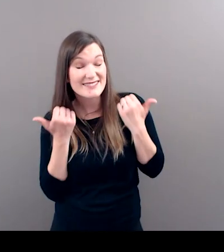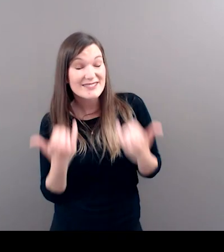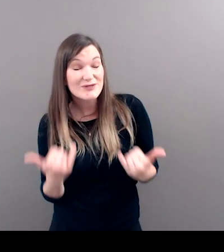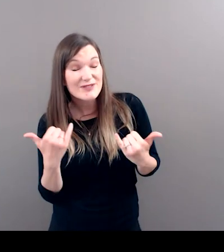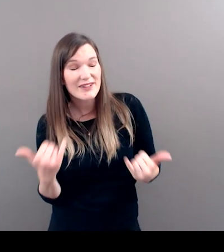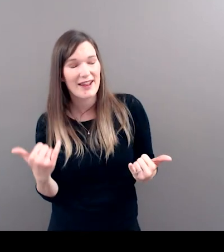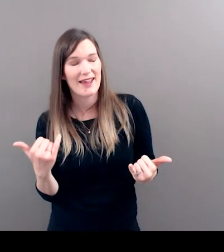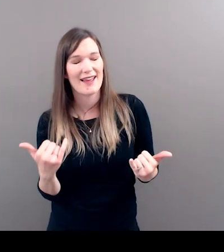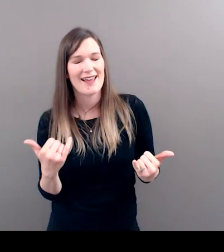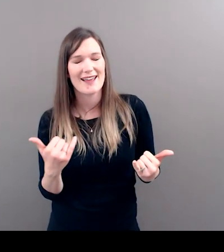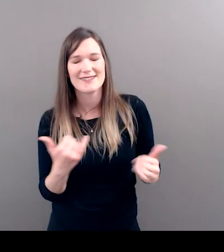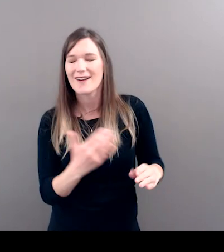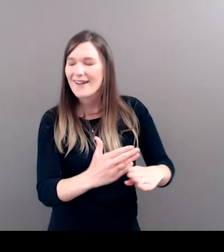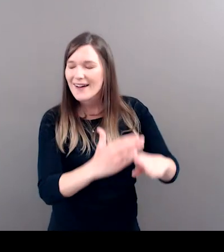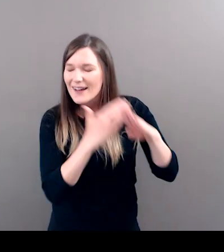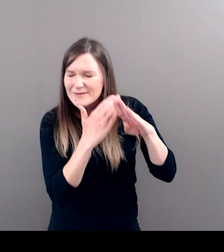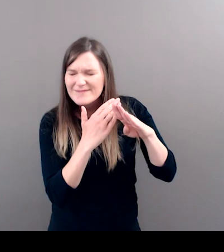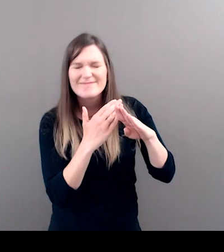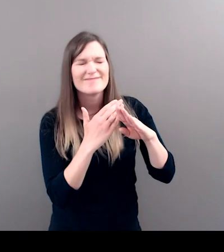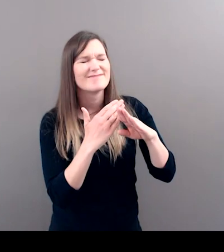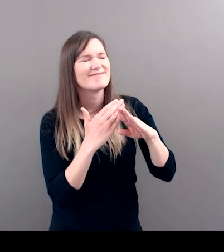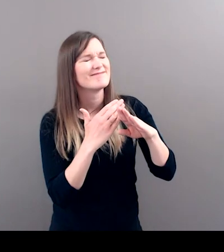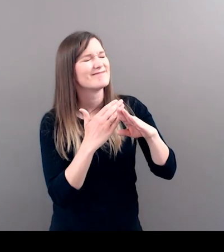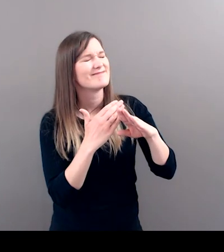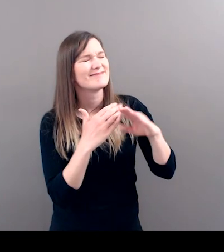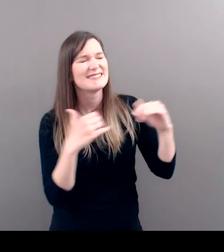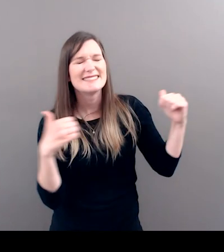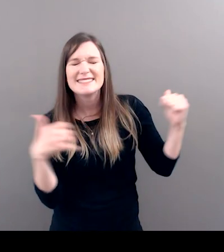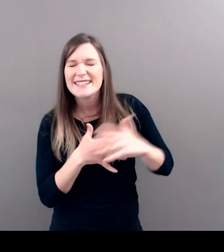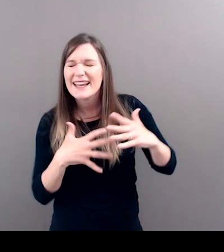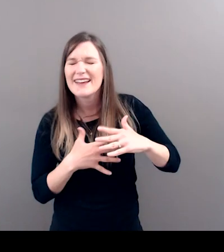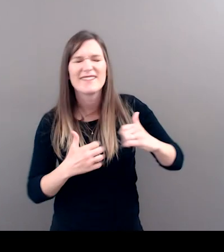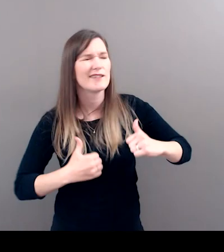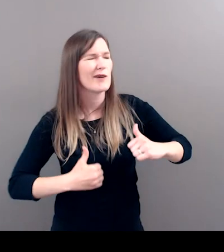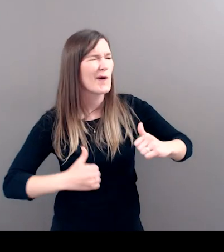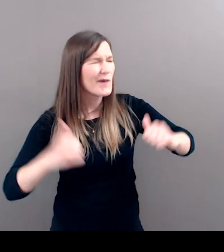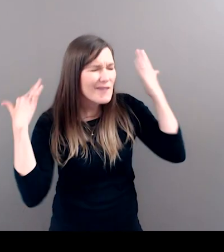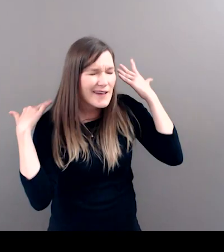obstacles that are scary, overwhelming,